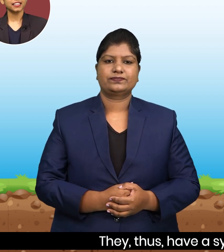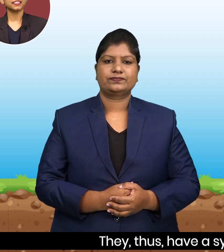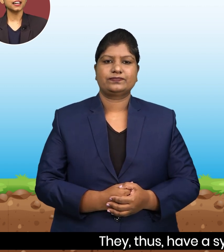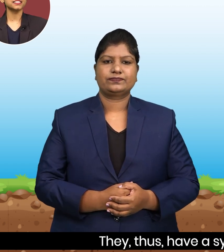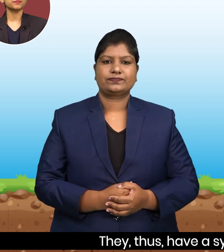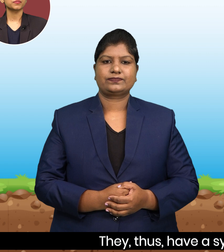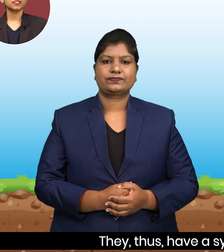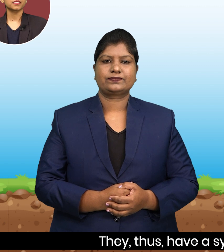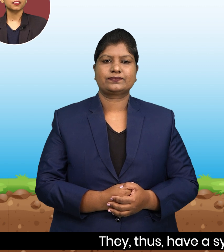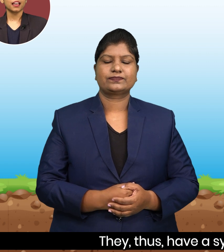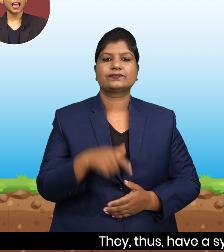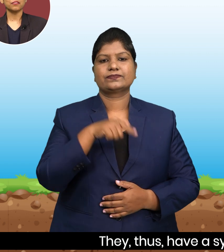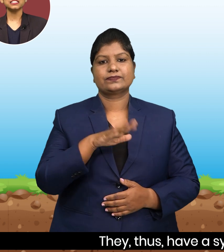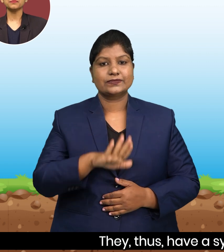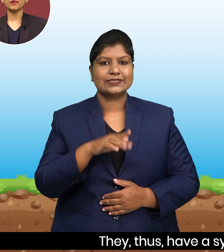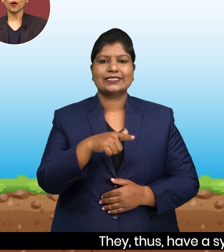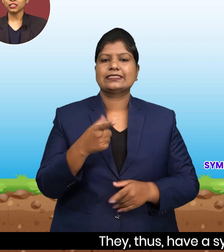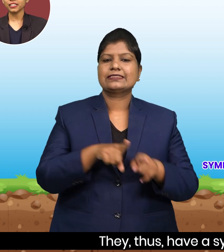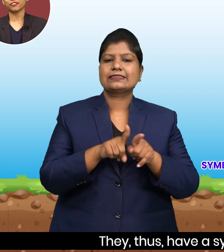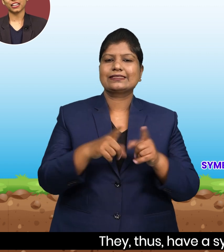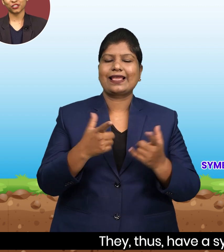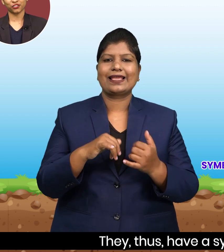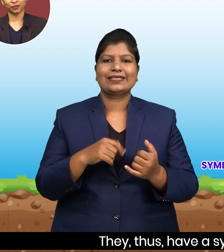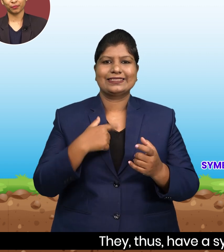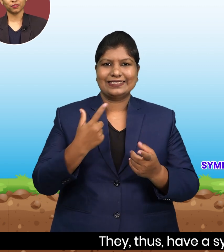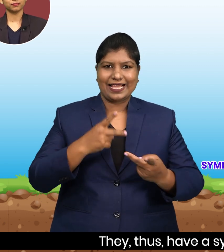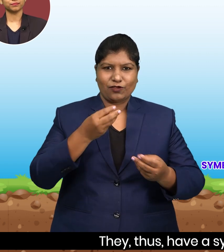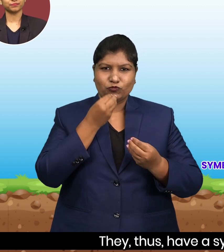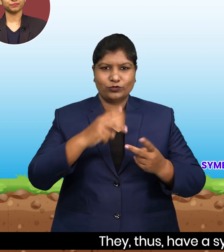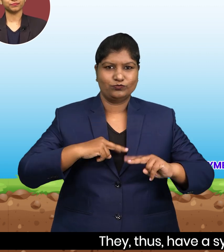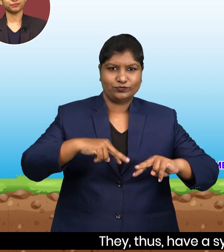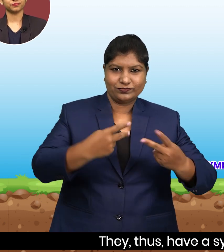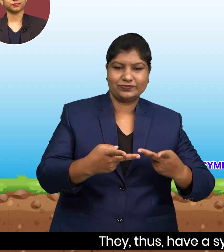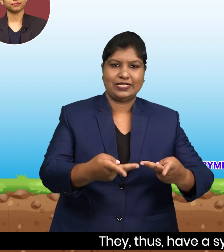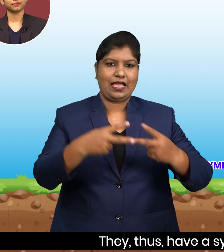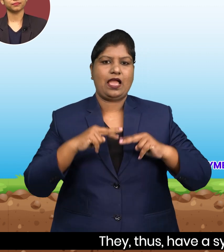They thus have a symbiotic relationship.